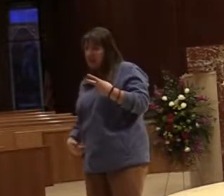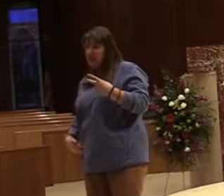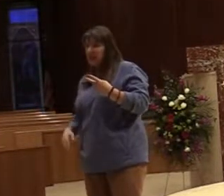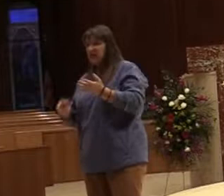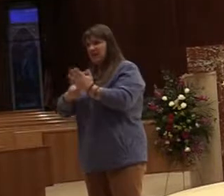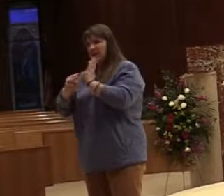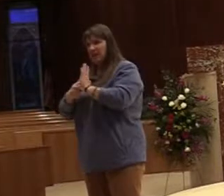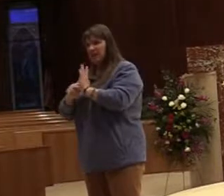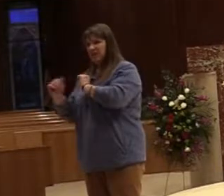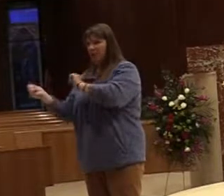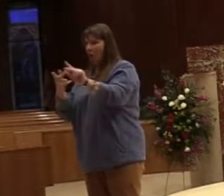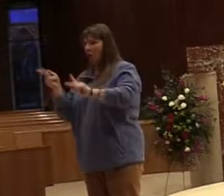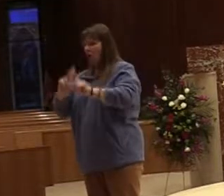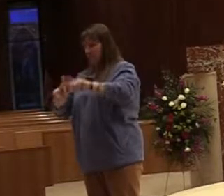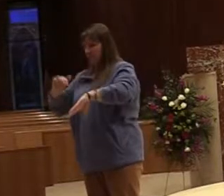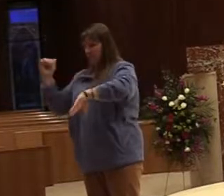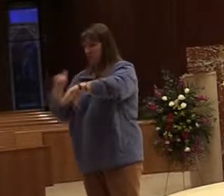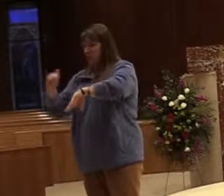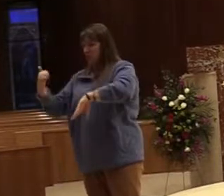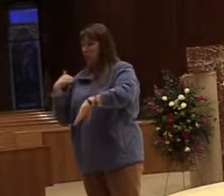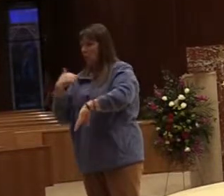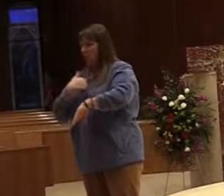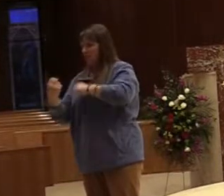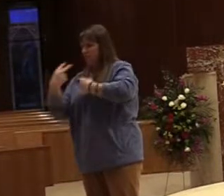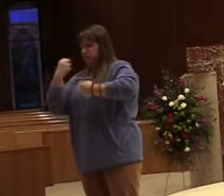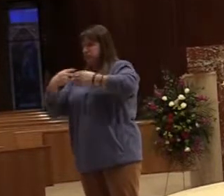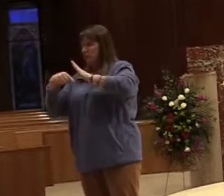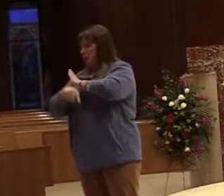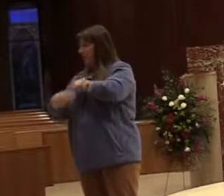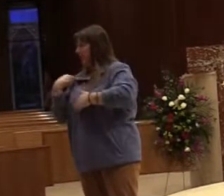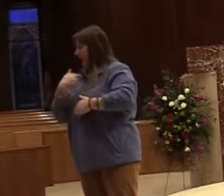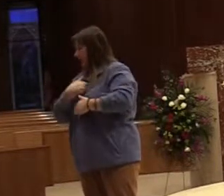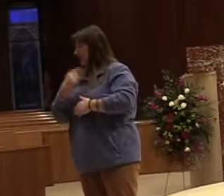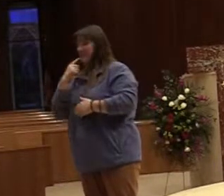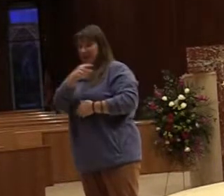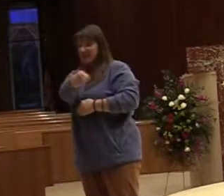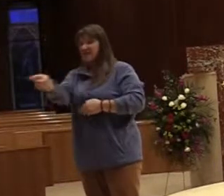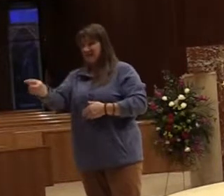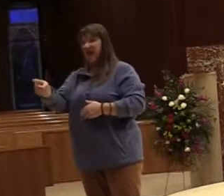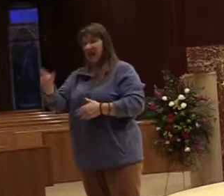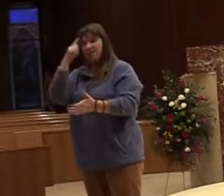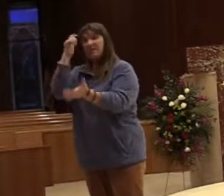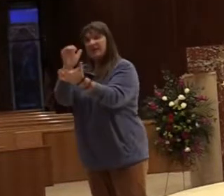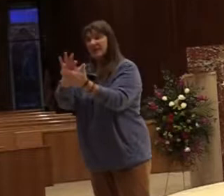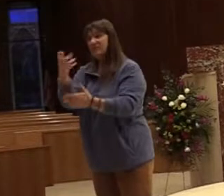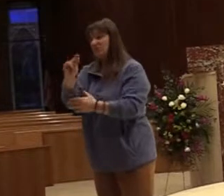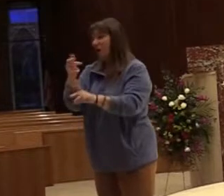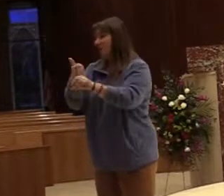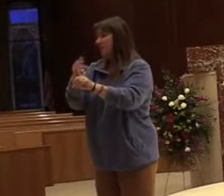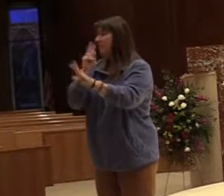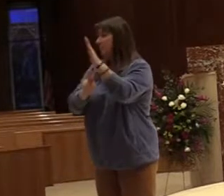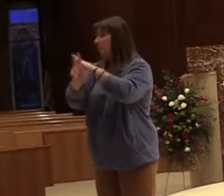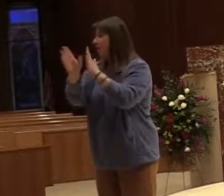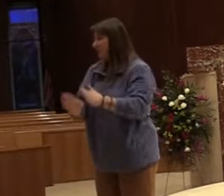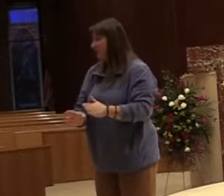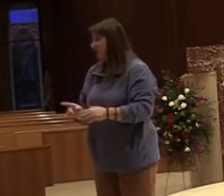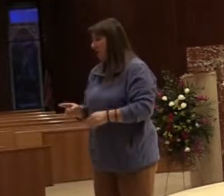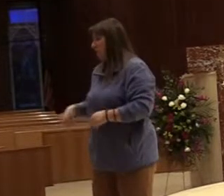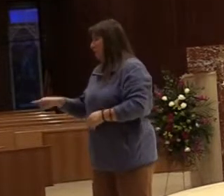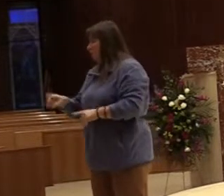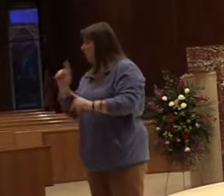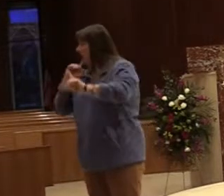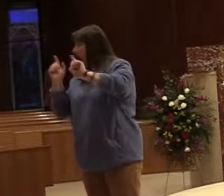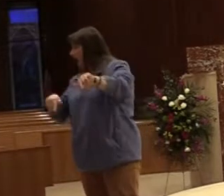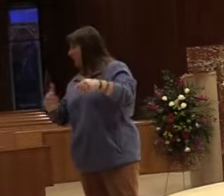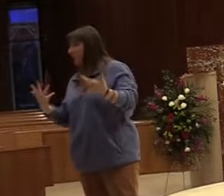the people will stone us, for they were convinced that John was a prophet." So they answered that they did not know